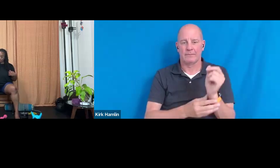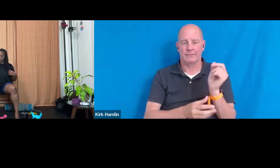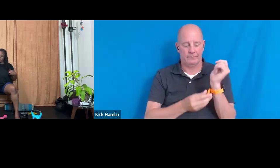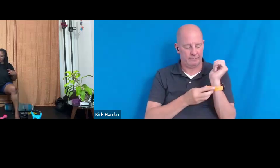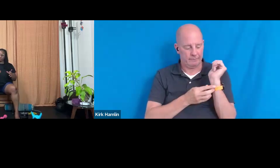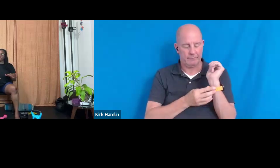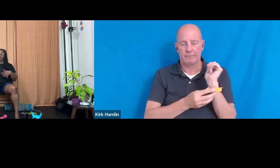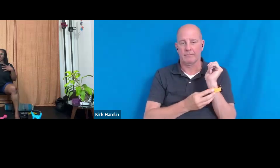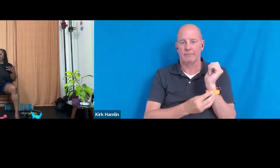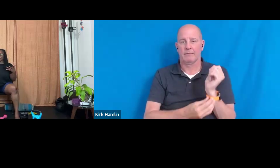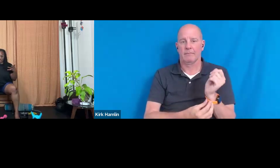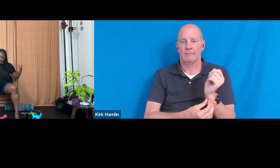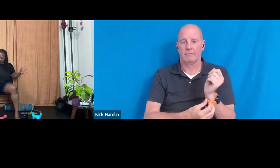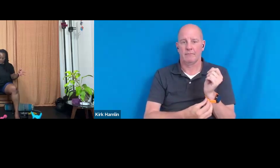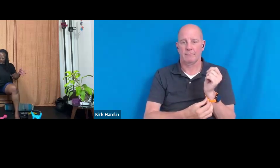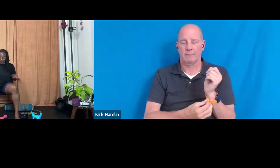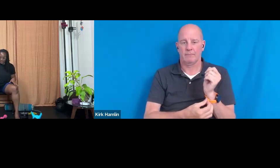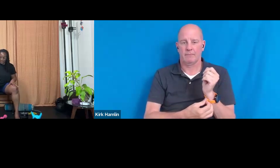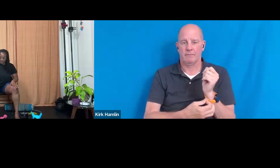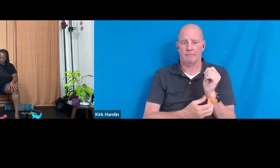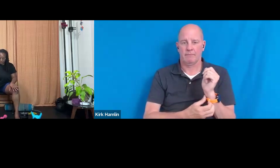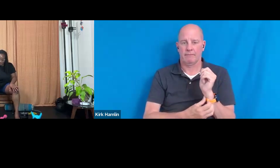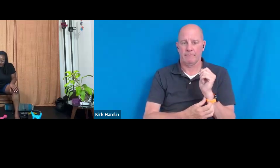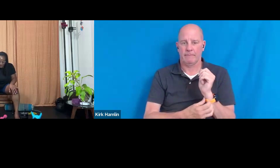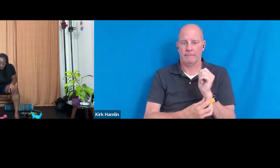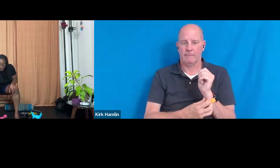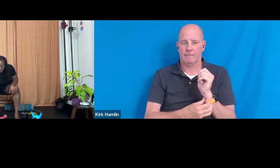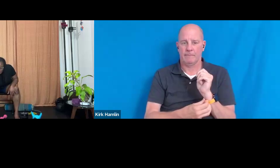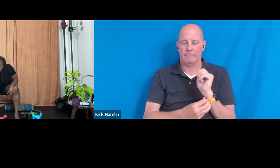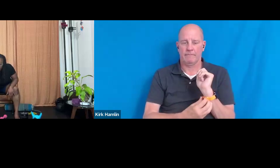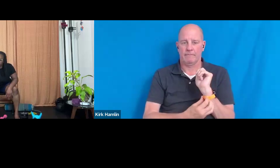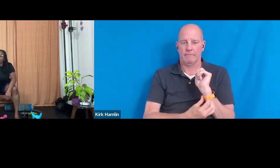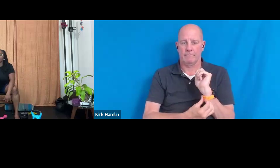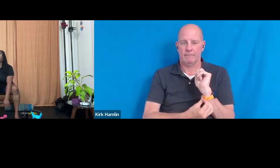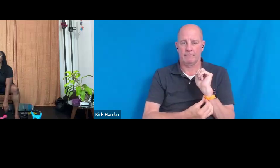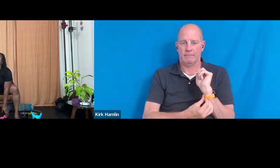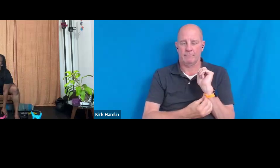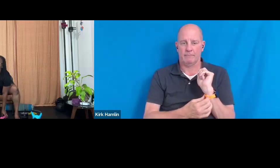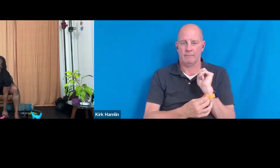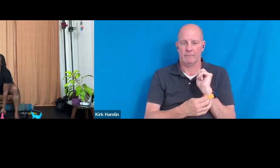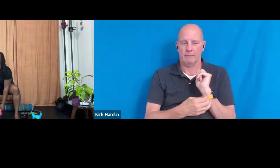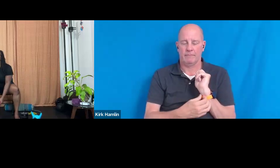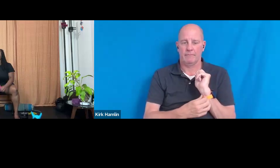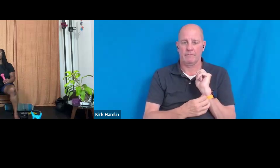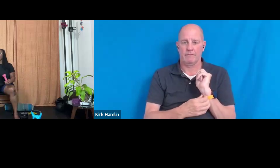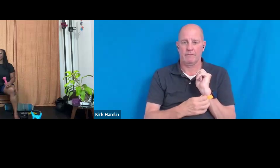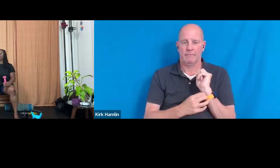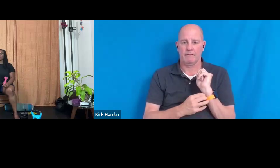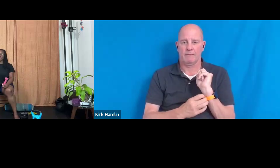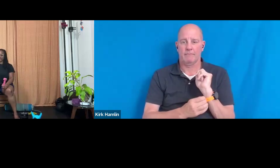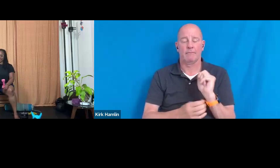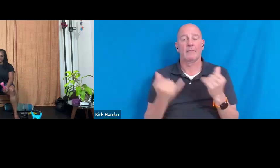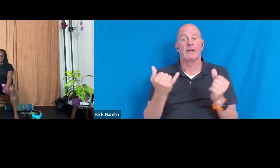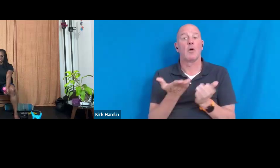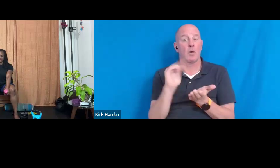to change what you do for the second set. You can ramp it up or you could relax because we want to aim